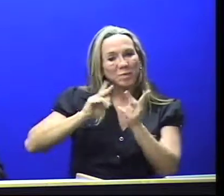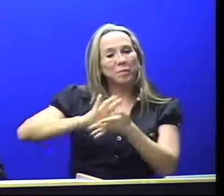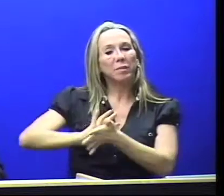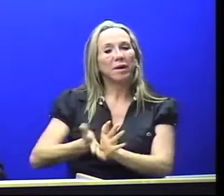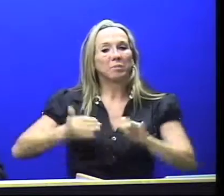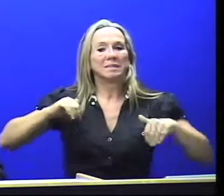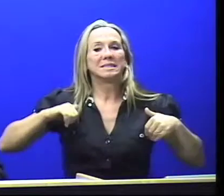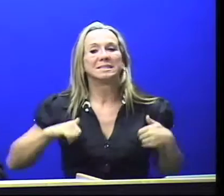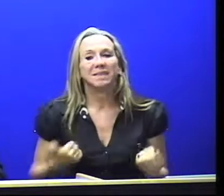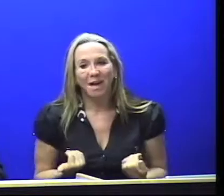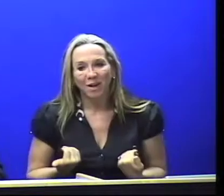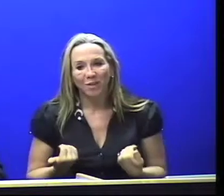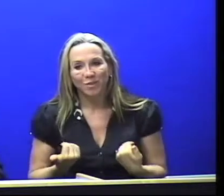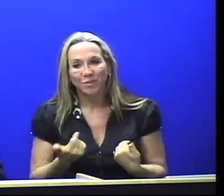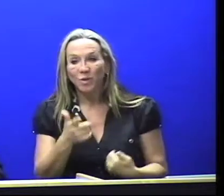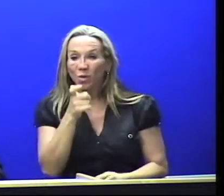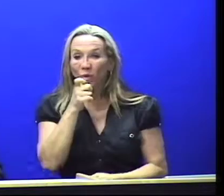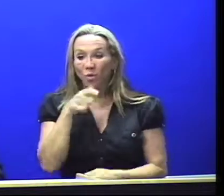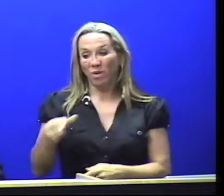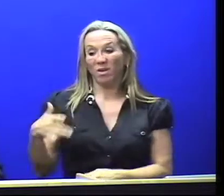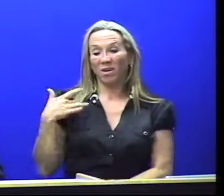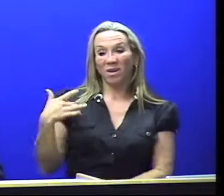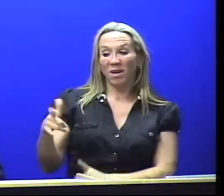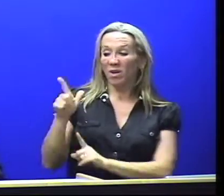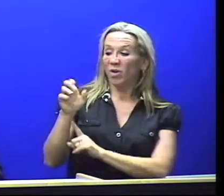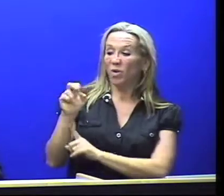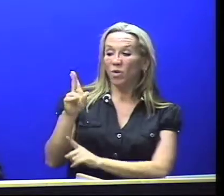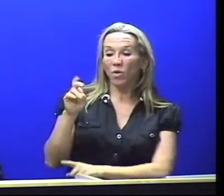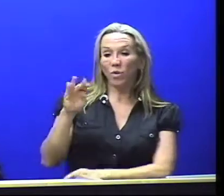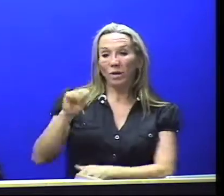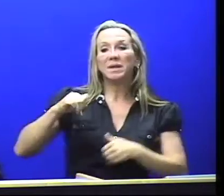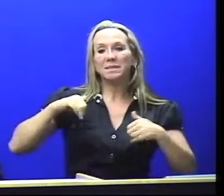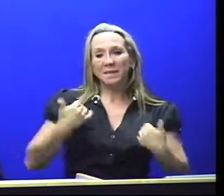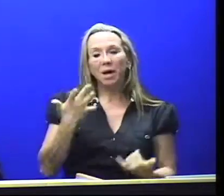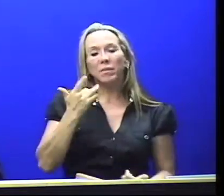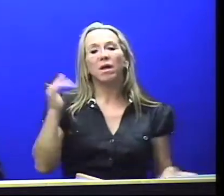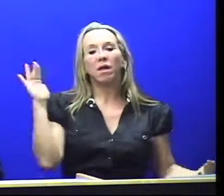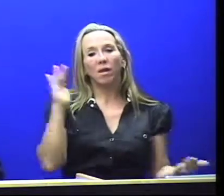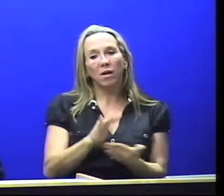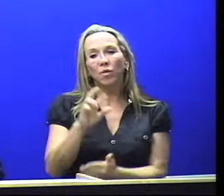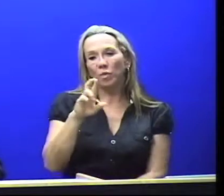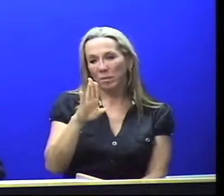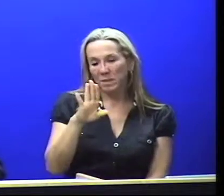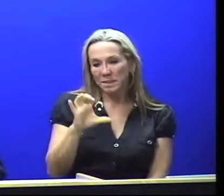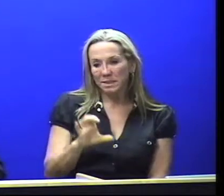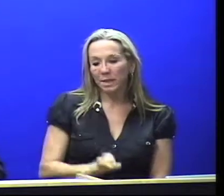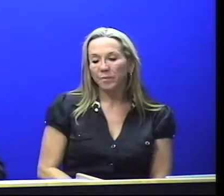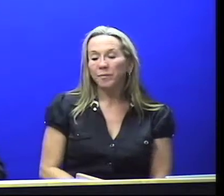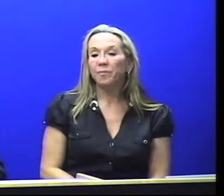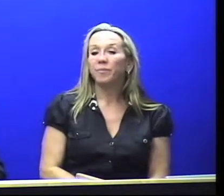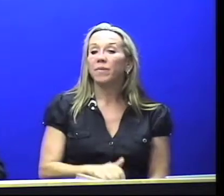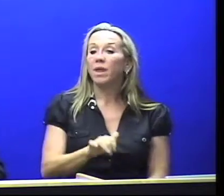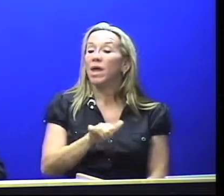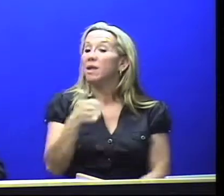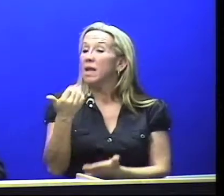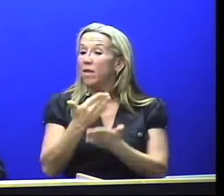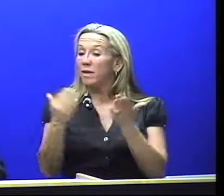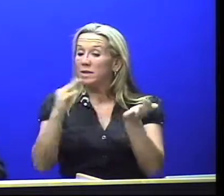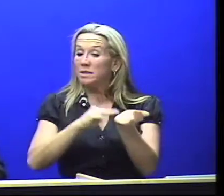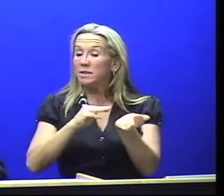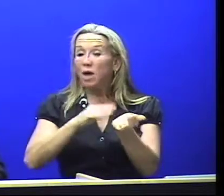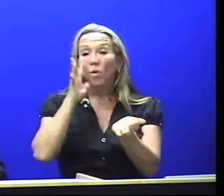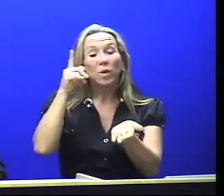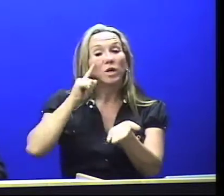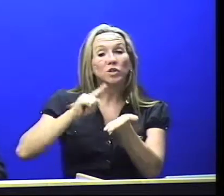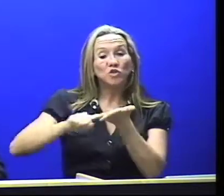when they have leukemia. And then the last thing one of the last things that the doctor will look at in your